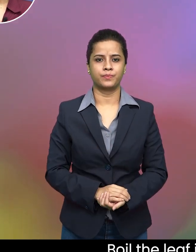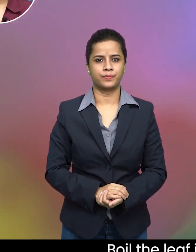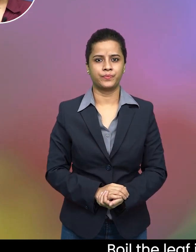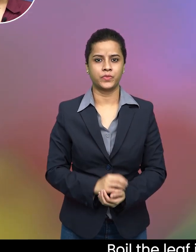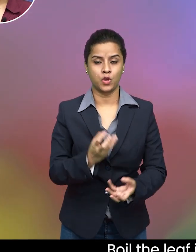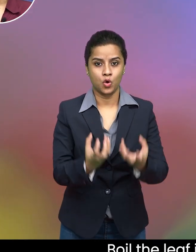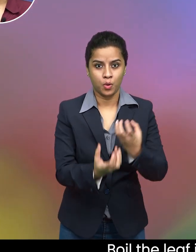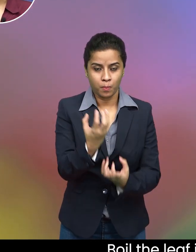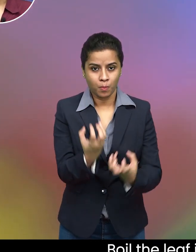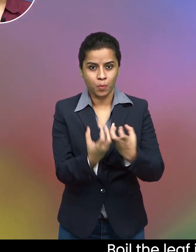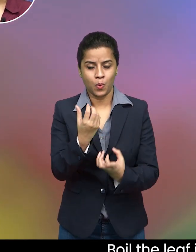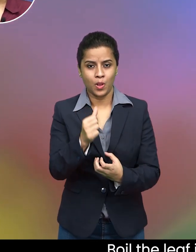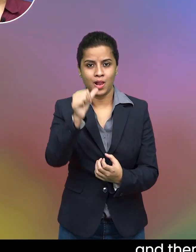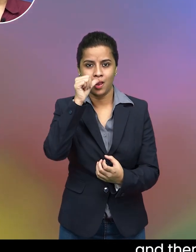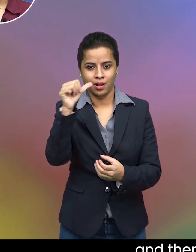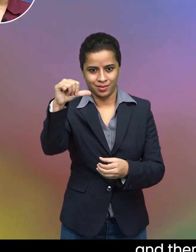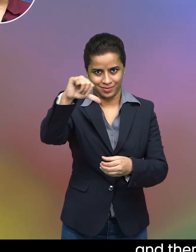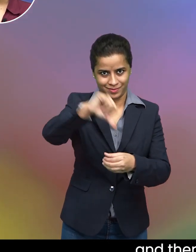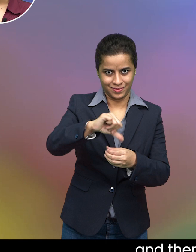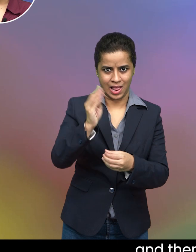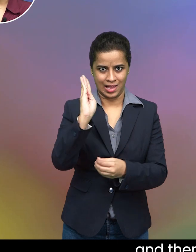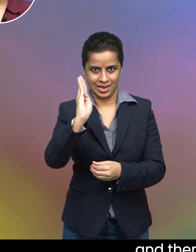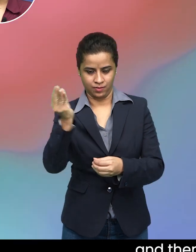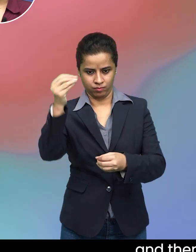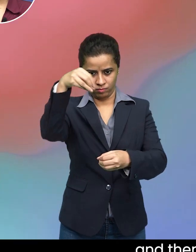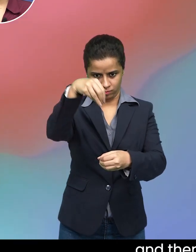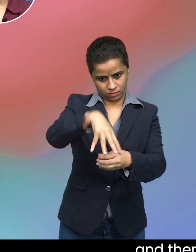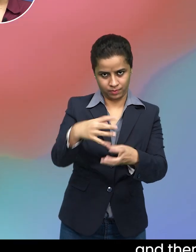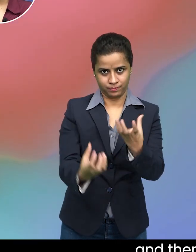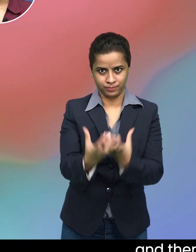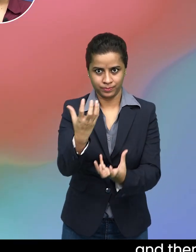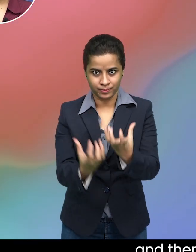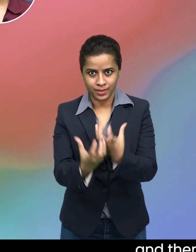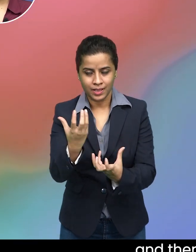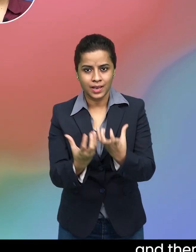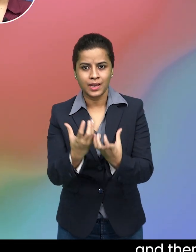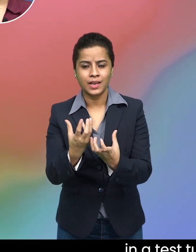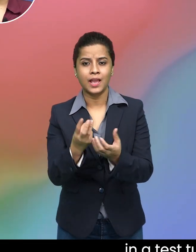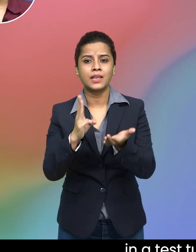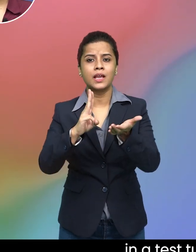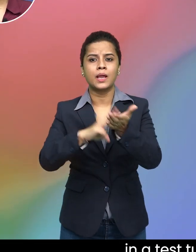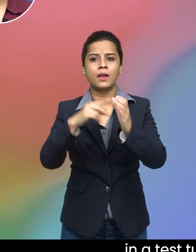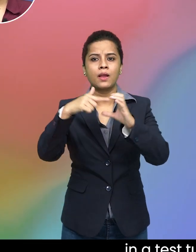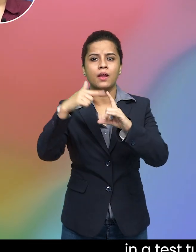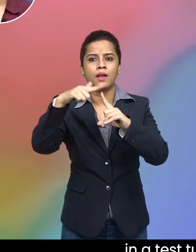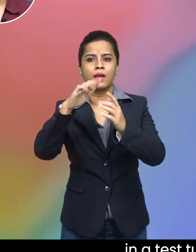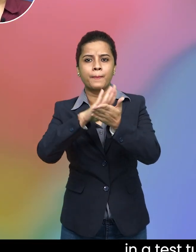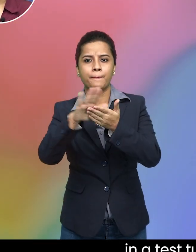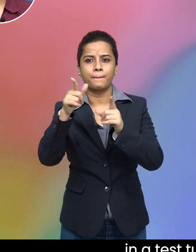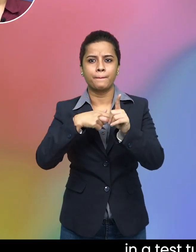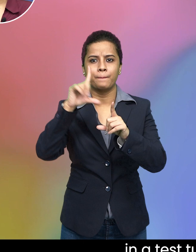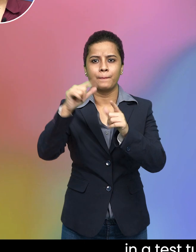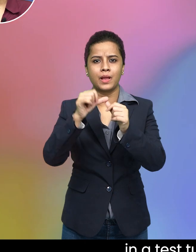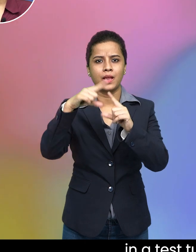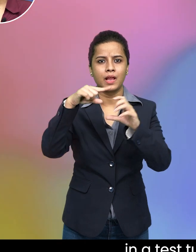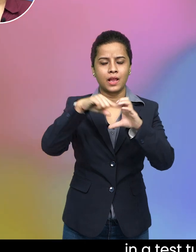Boil the leaf in water and then in methylated spirit in a test tube